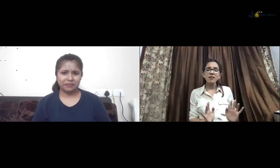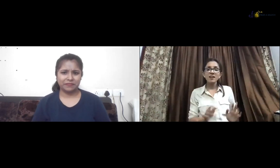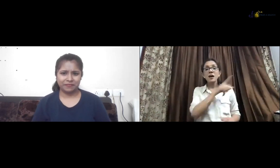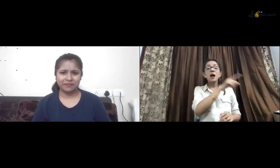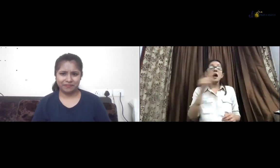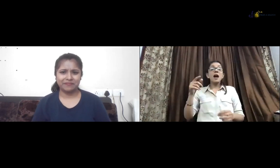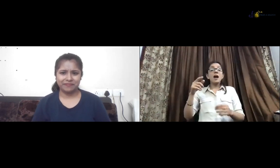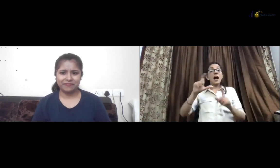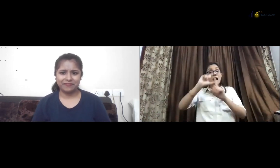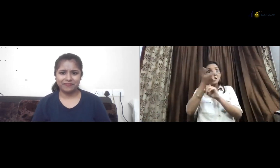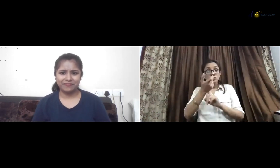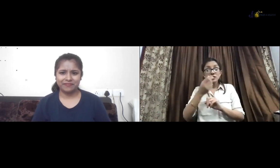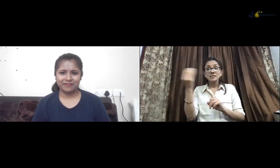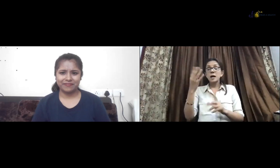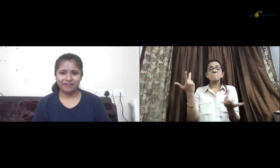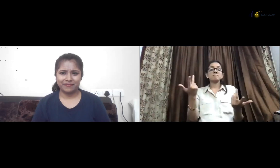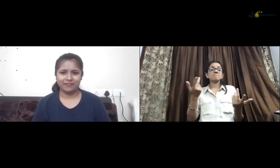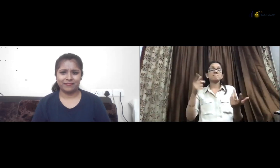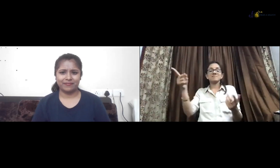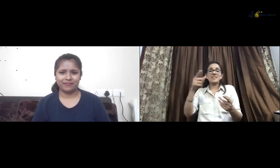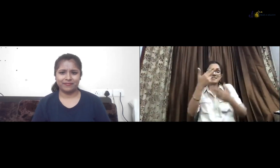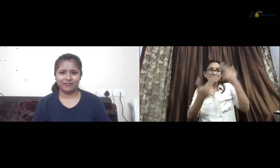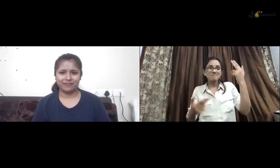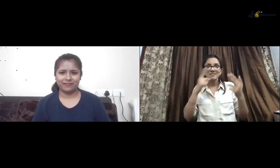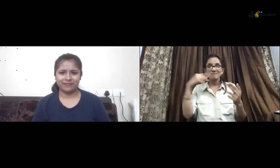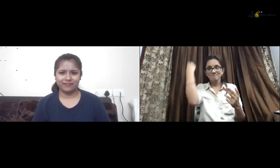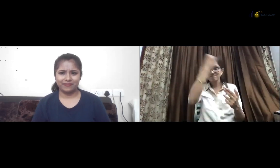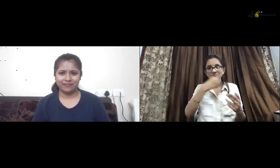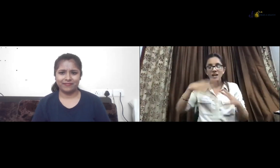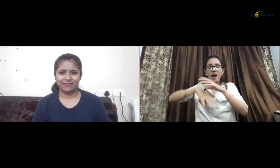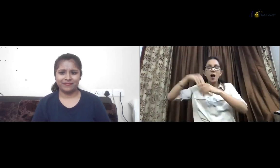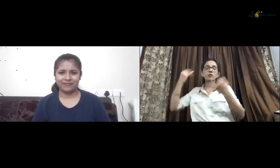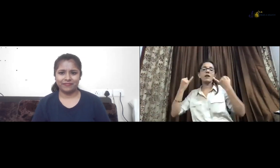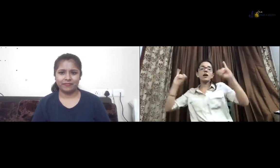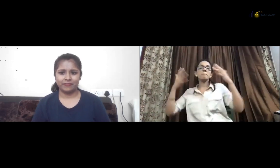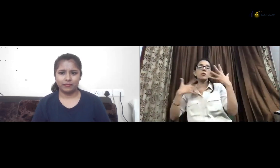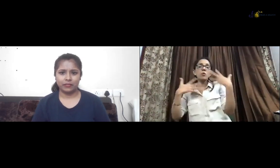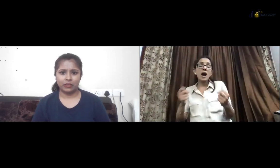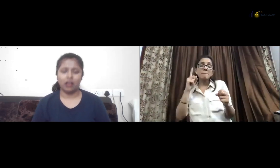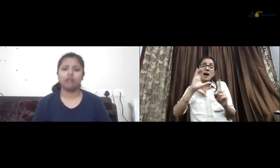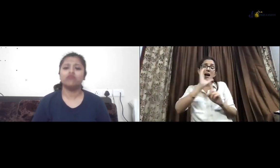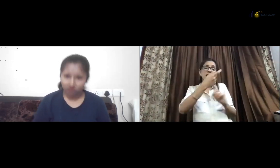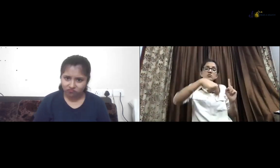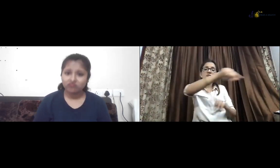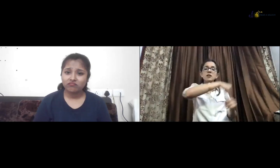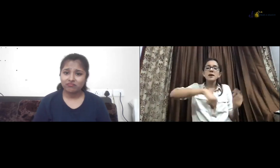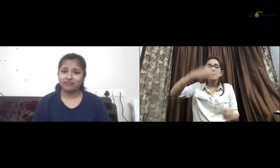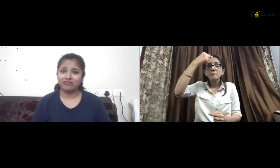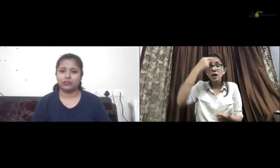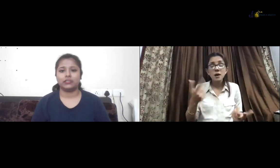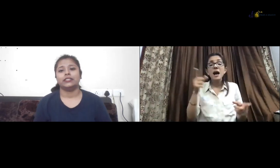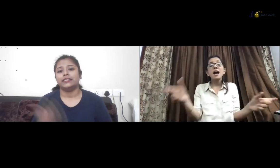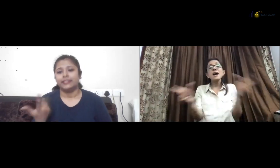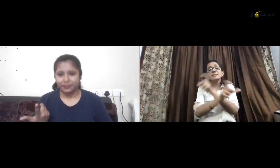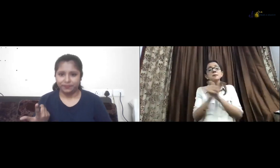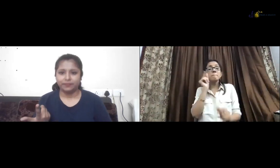point. If male are doing, that's okay. In our culture, you have said that the woman has to wear